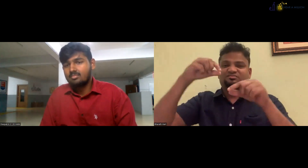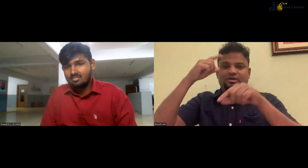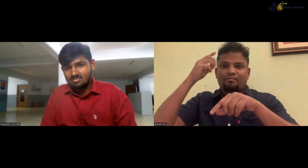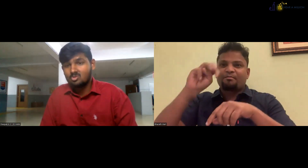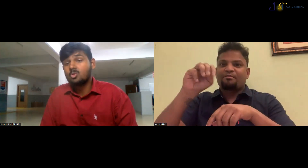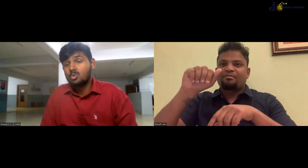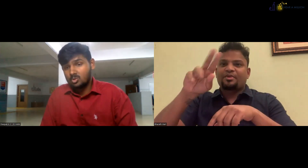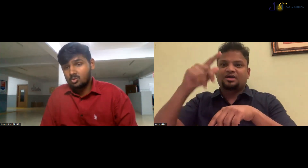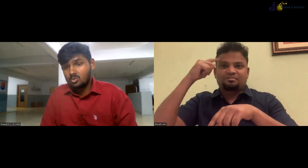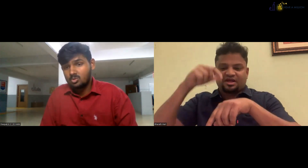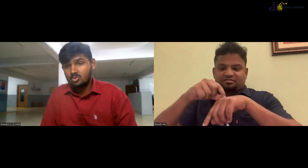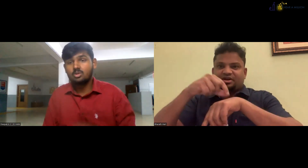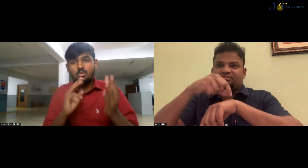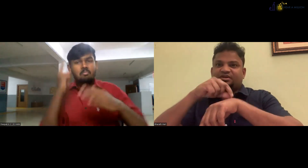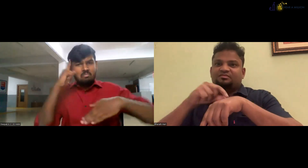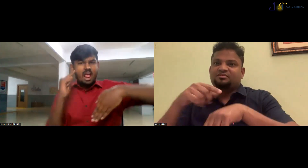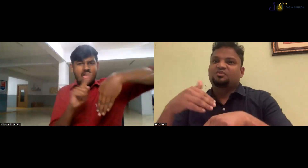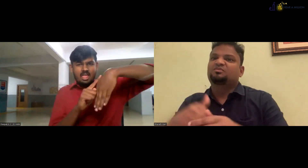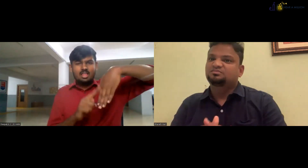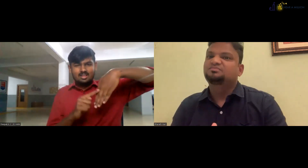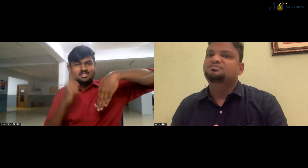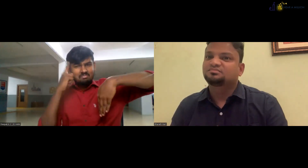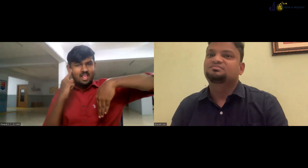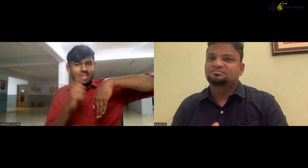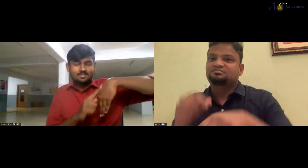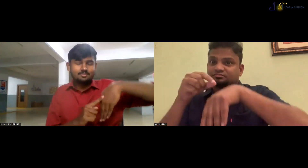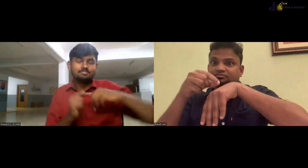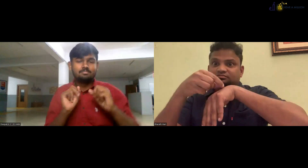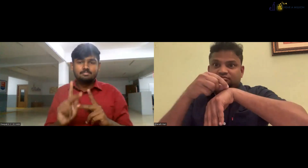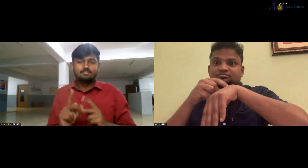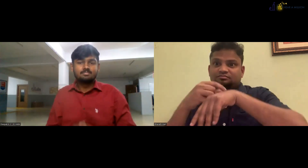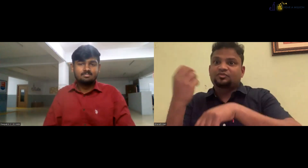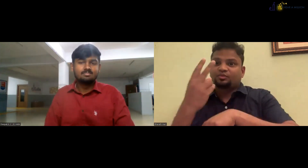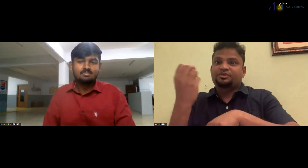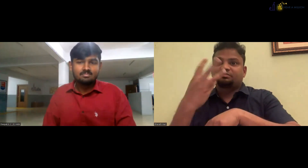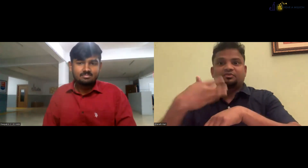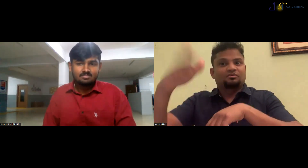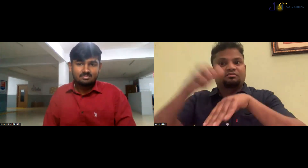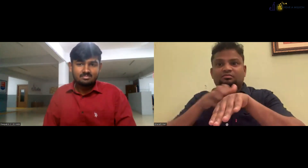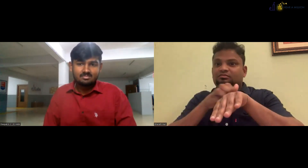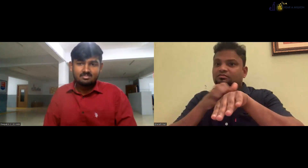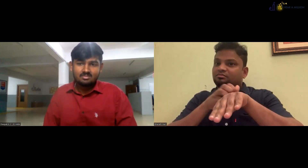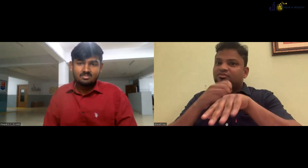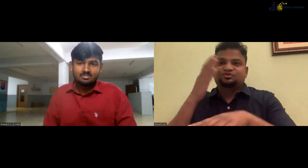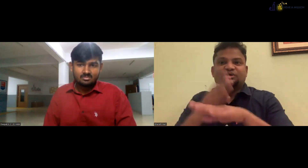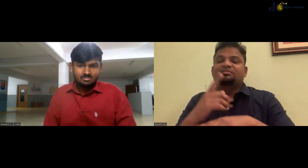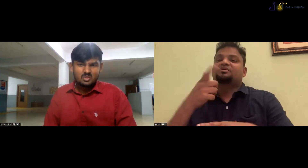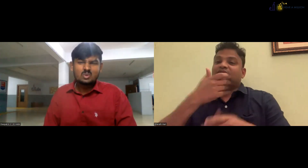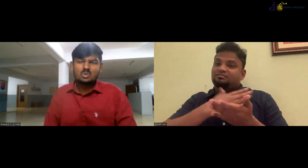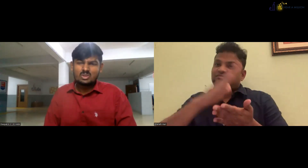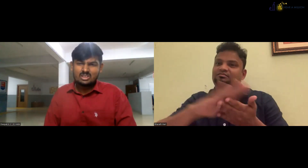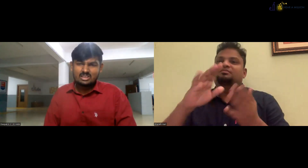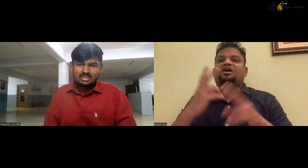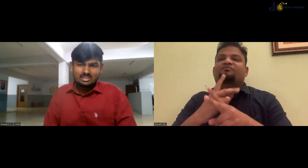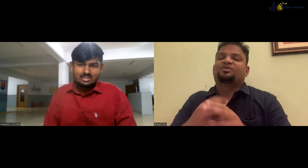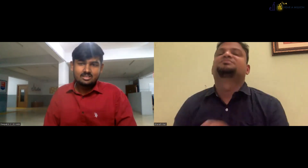yeah, it took a long time, 2 months and 3 months. I had a spots as well when I did try to do the adventurous